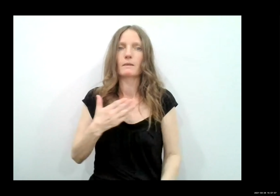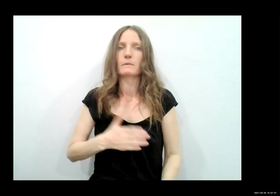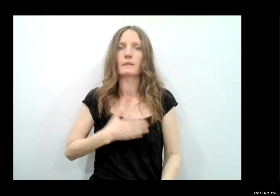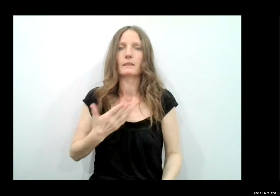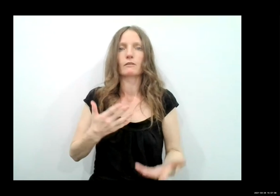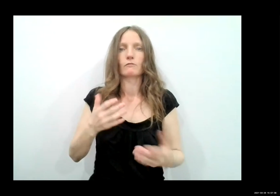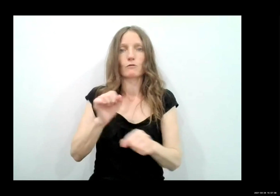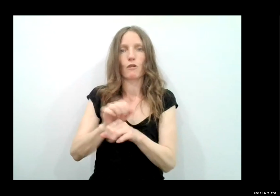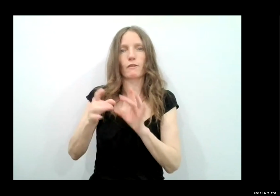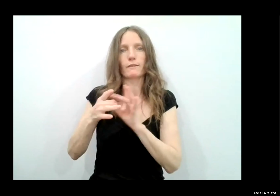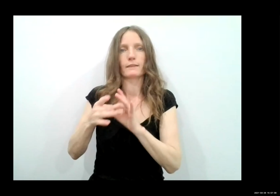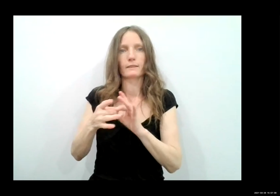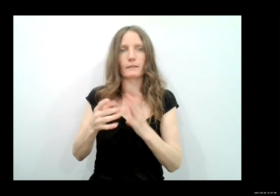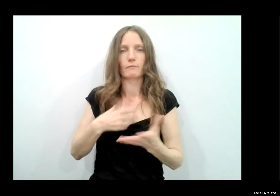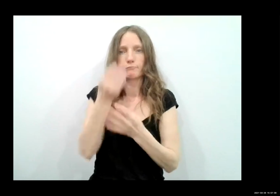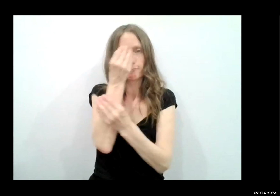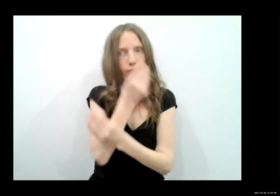of our colleagues.